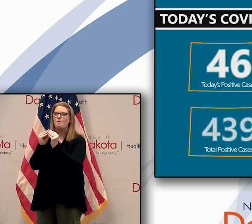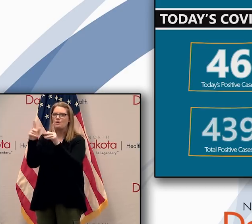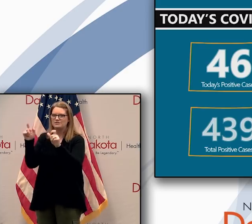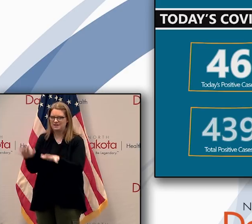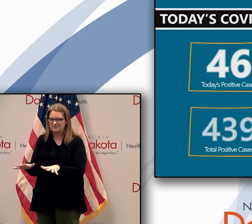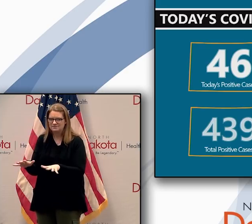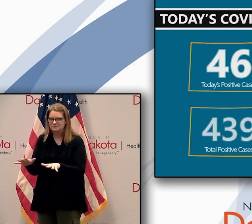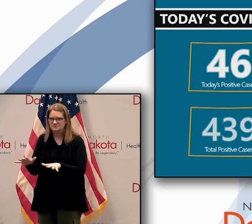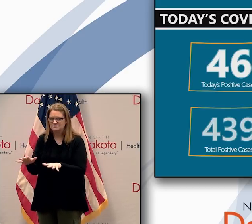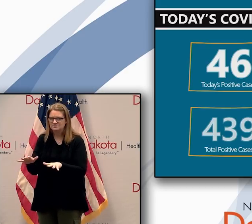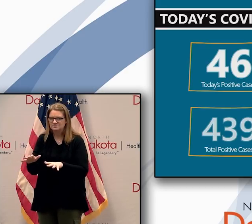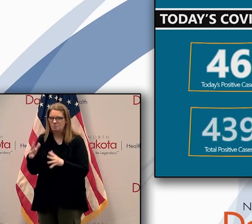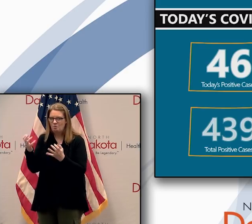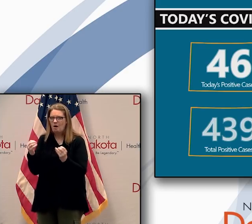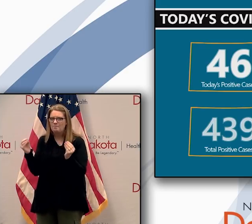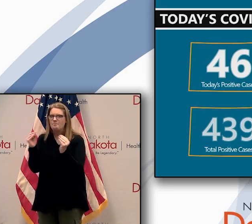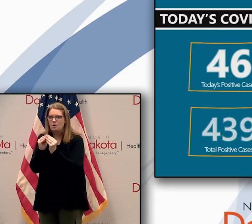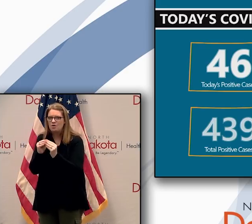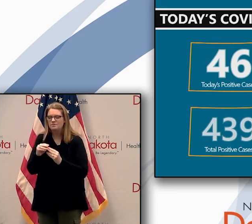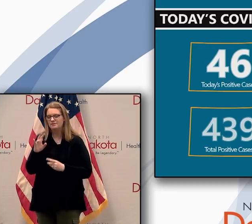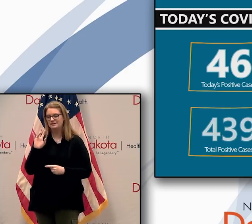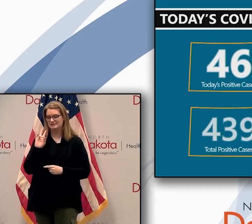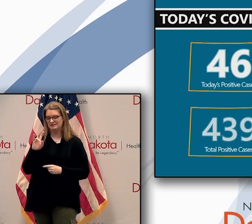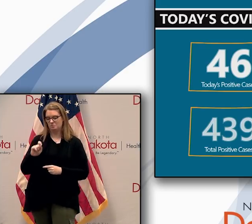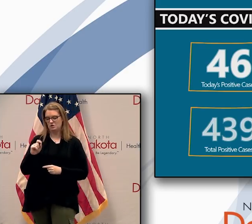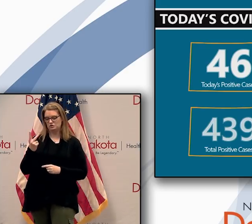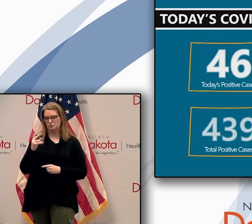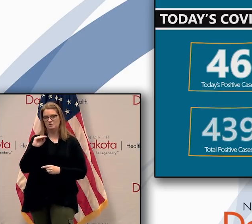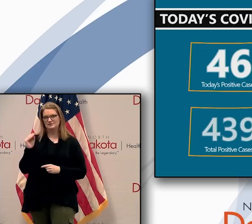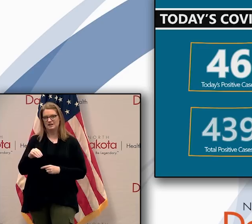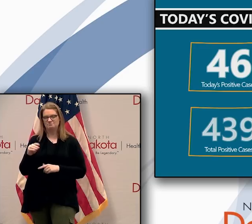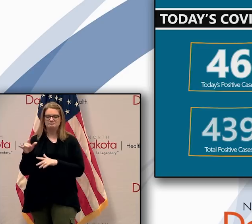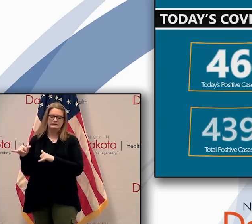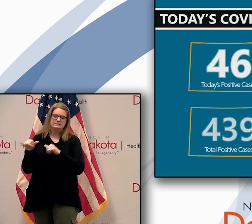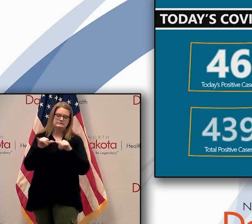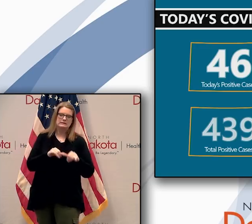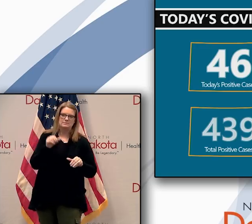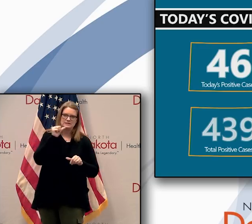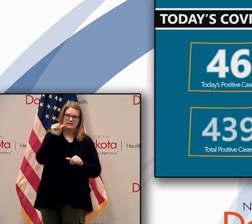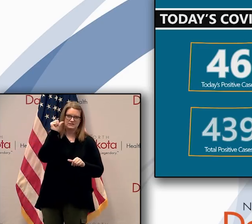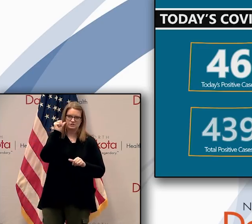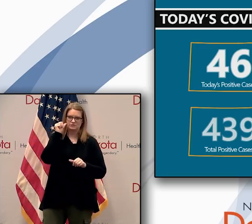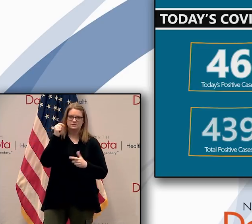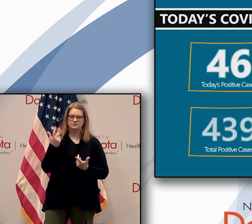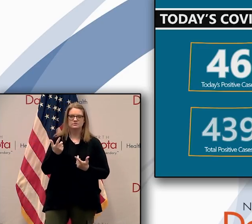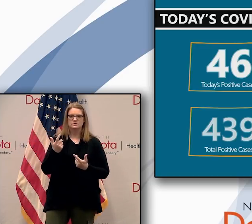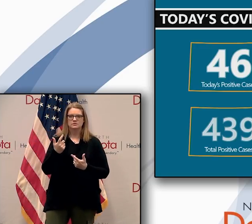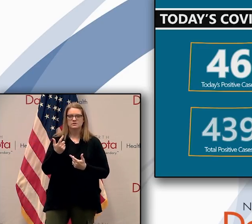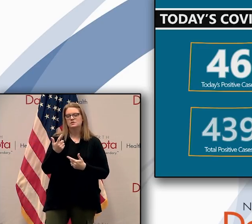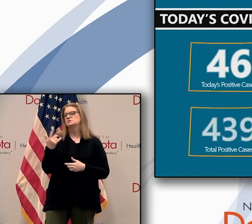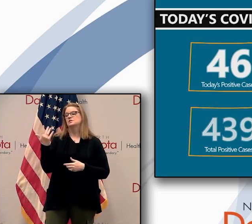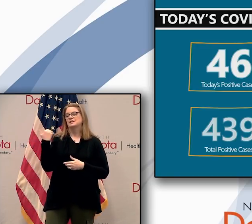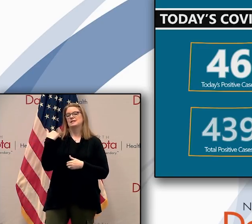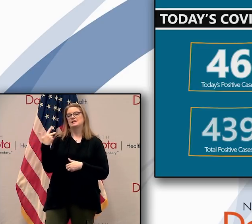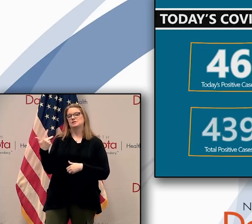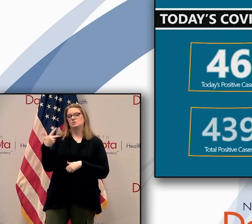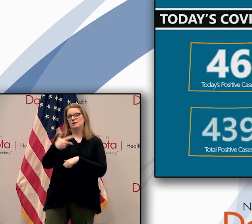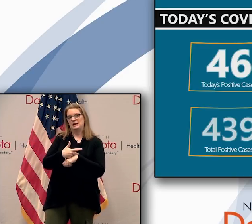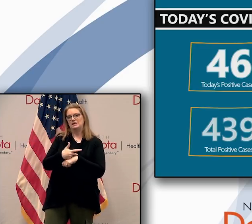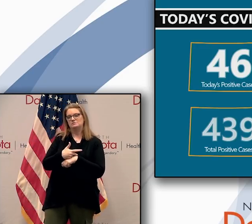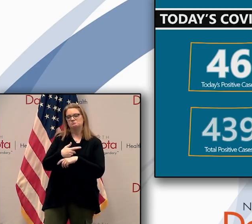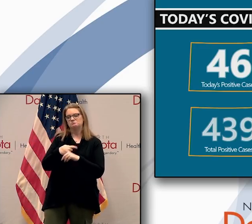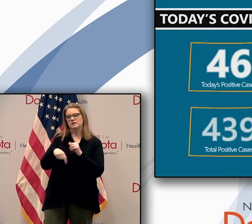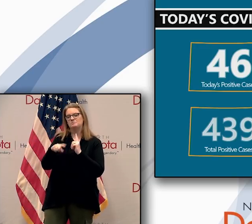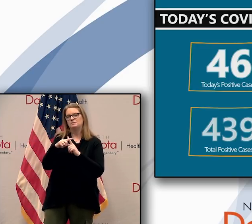That's good. But the 7.2% is the same as yesterday's, and that's the three of the last 4 days we've had a positive